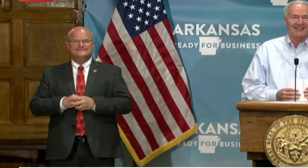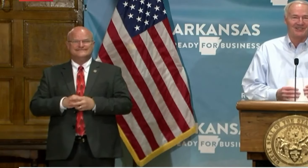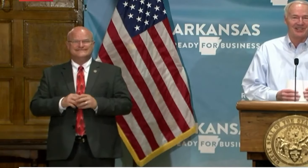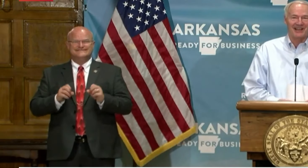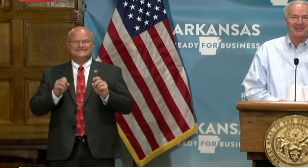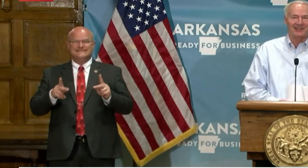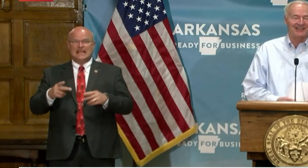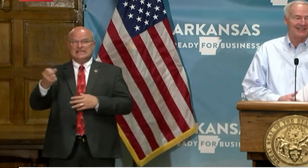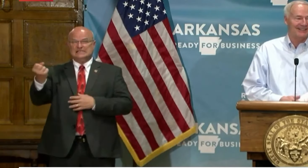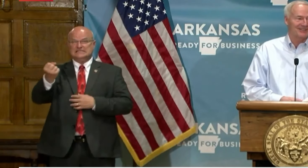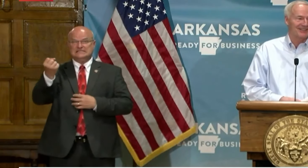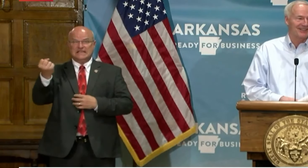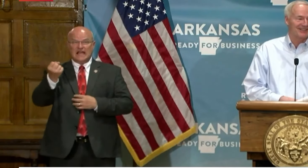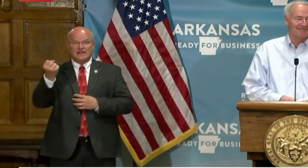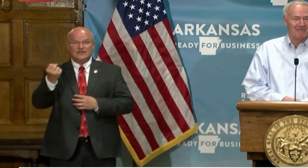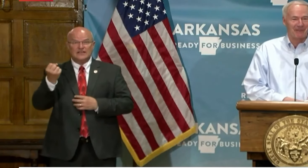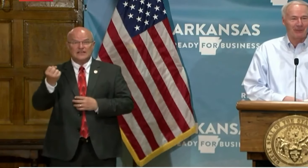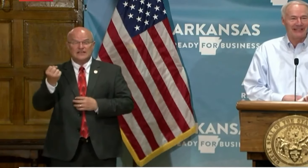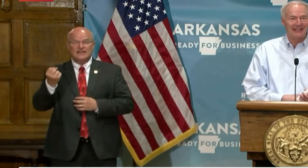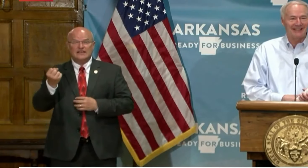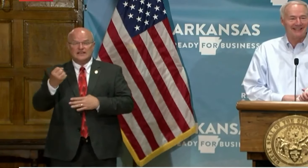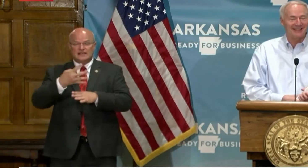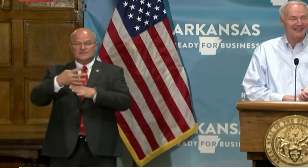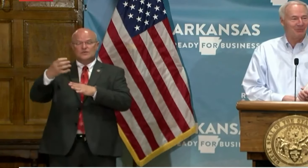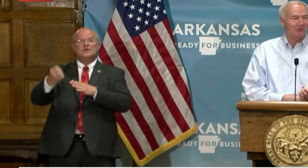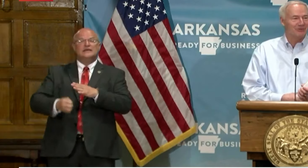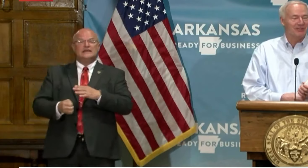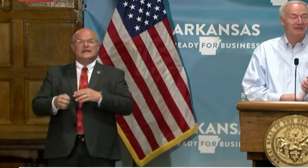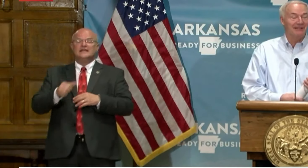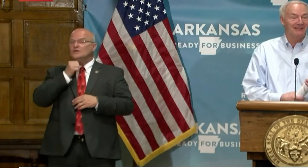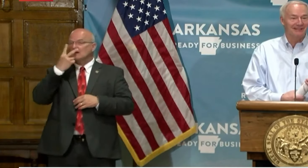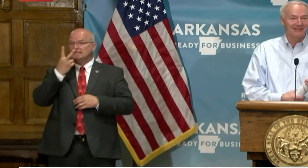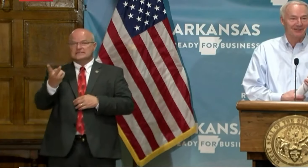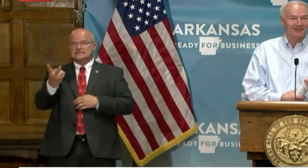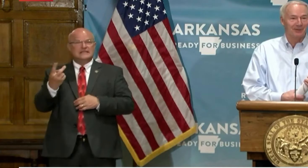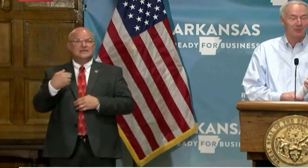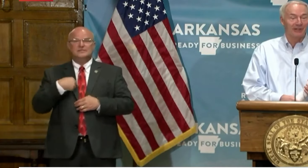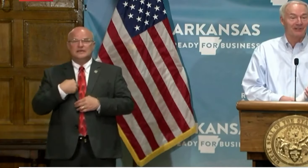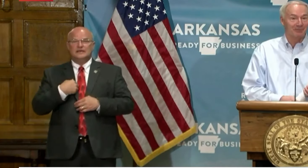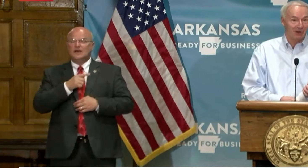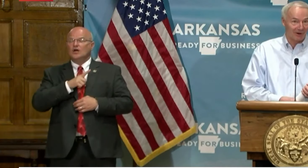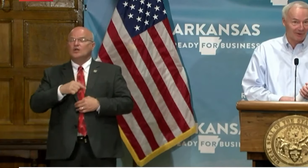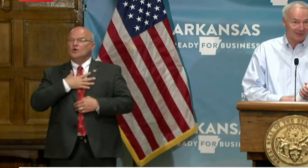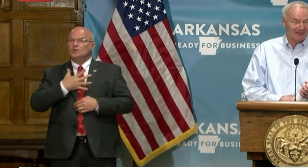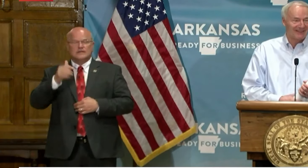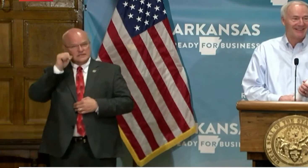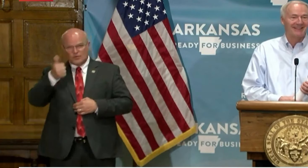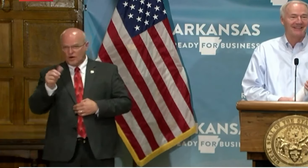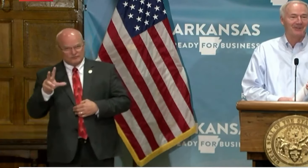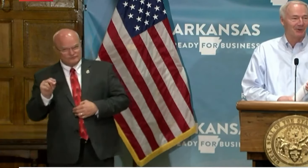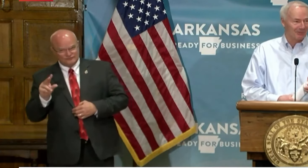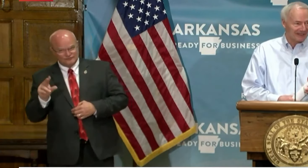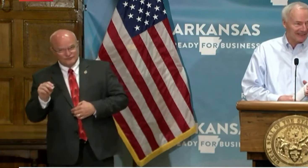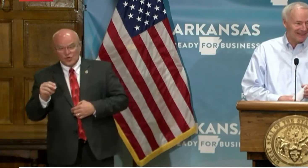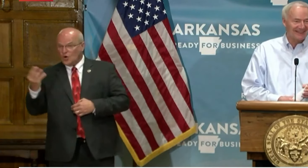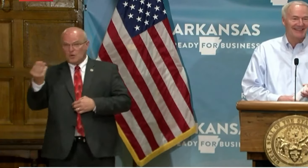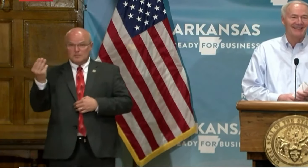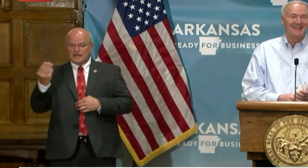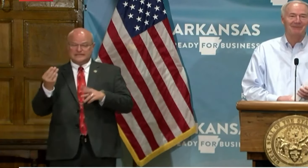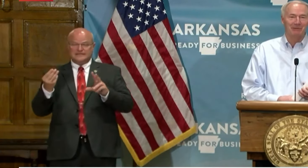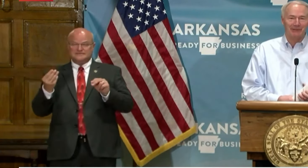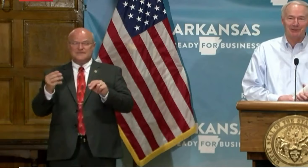All right, it's Saturday, it's weekend, and you won't see me, Lord willing, tomorrow or